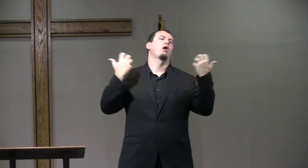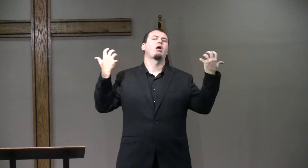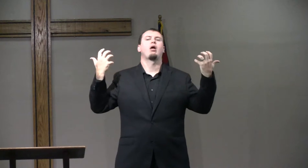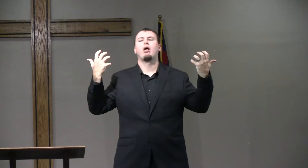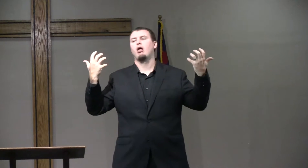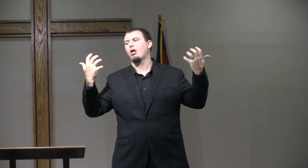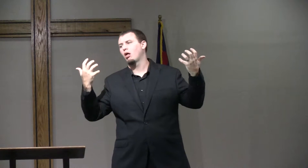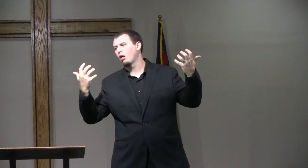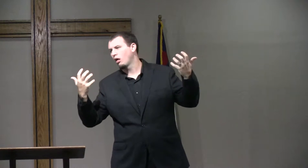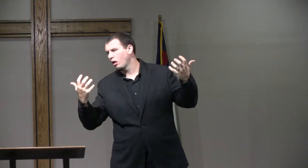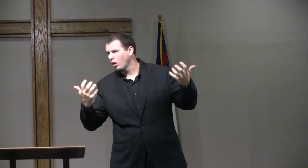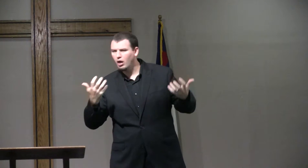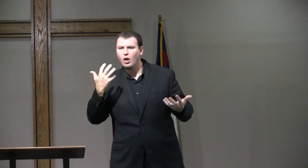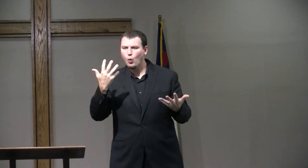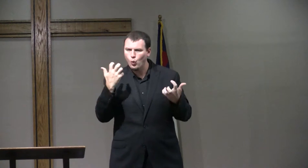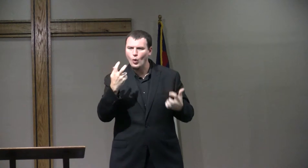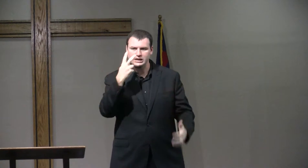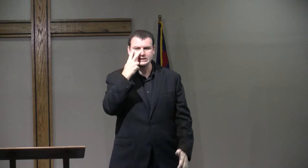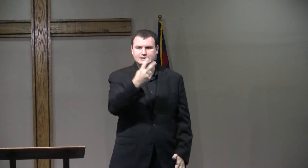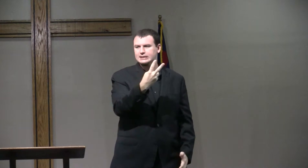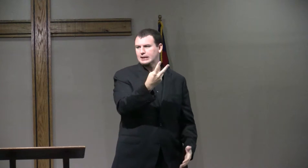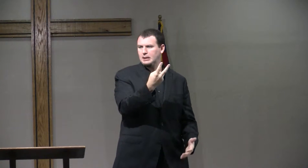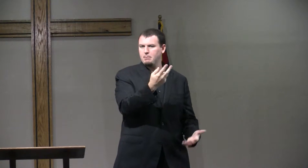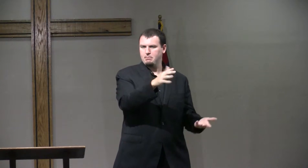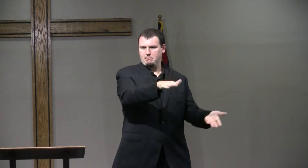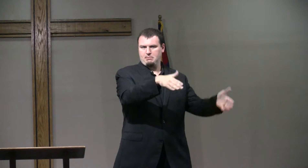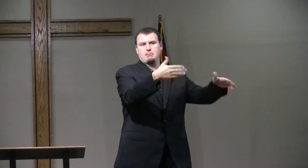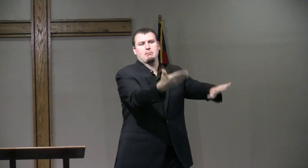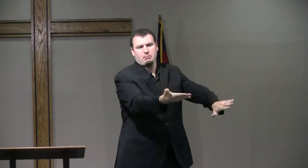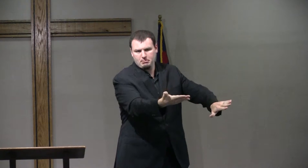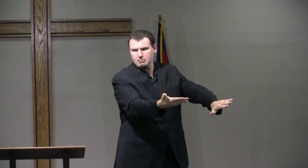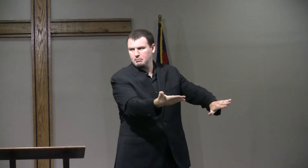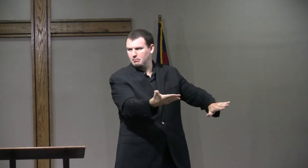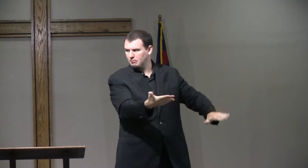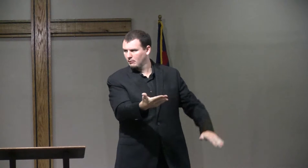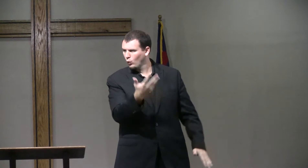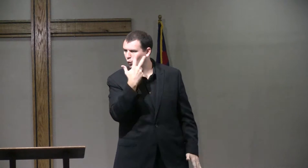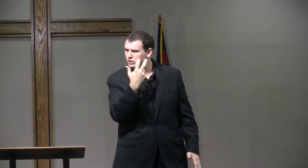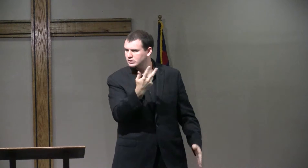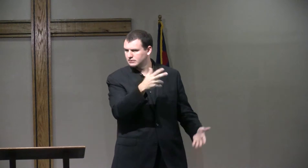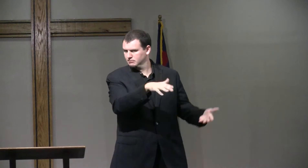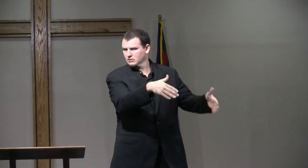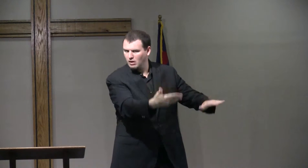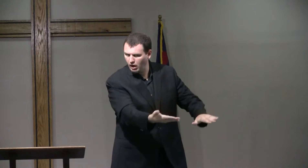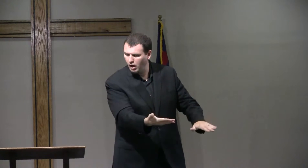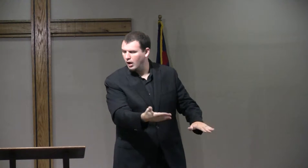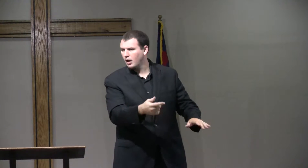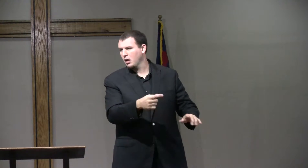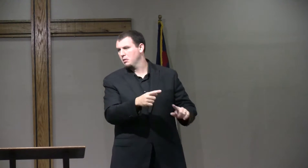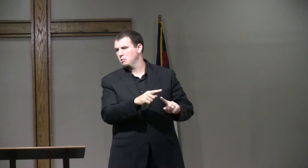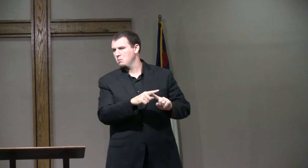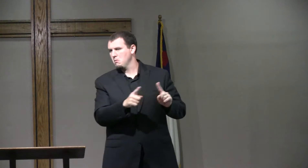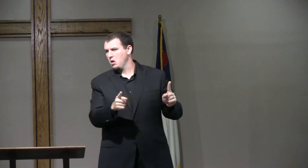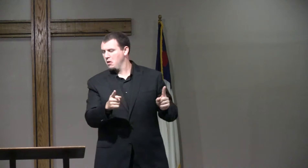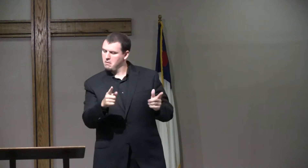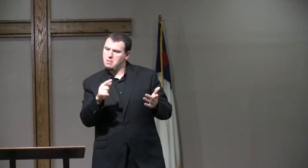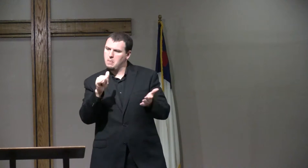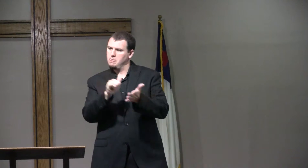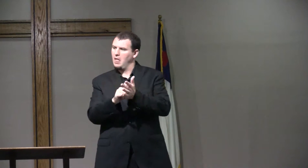getting the death penalty. And a lot of people are angry about that. They want to see him